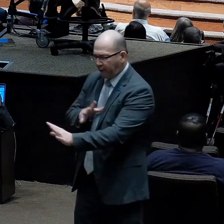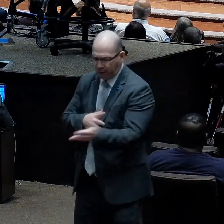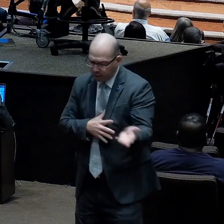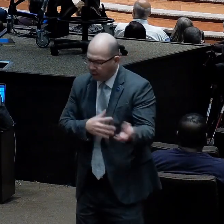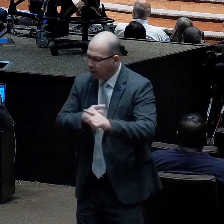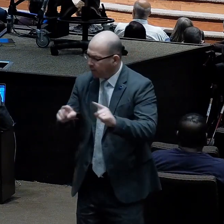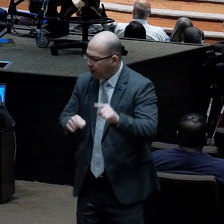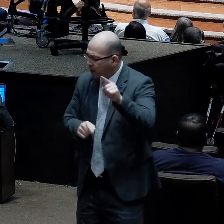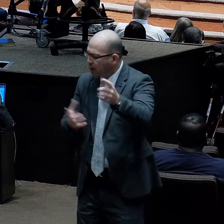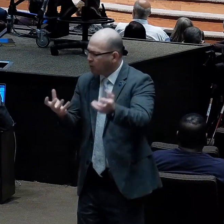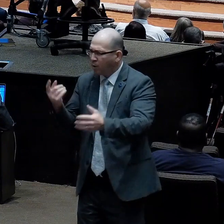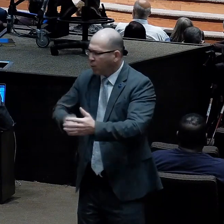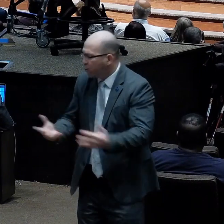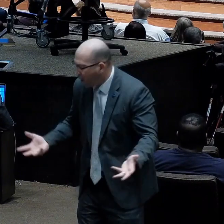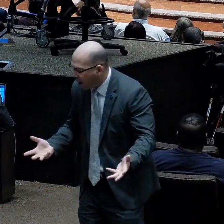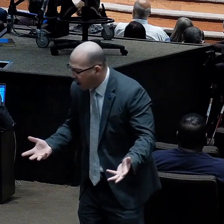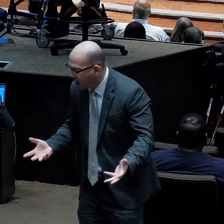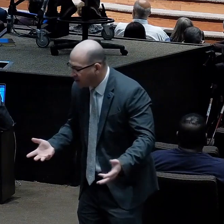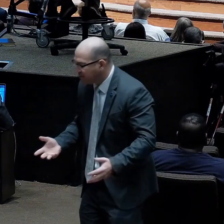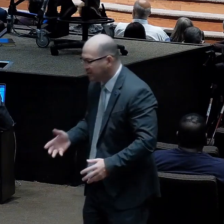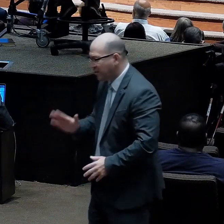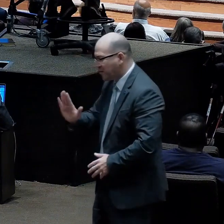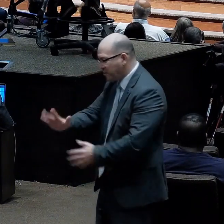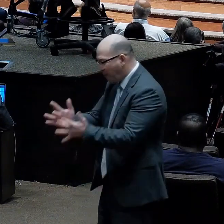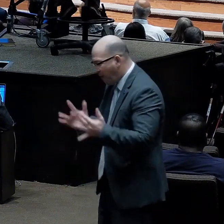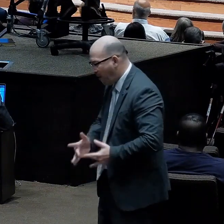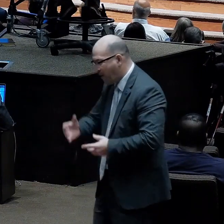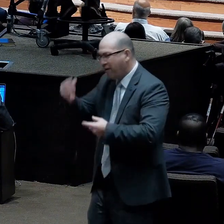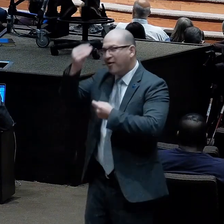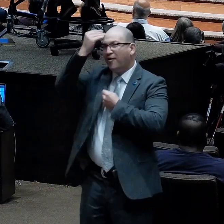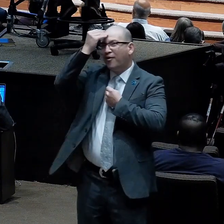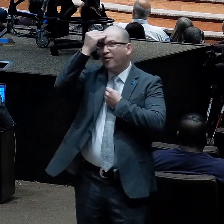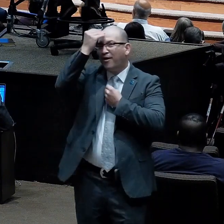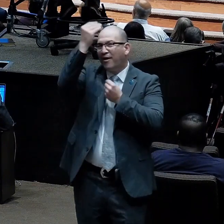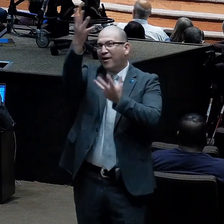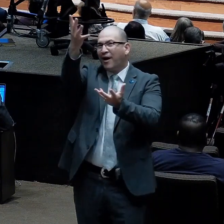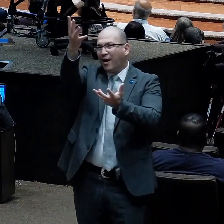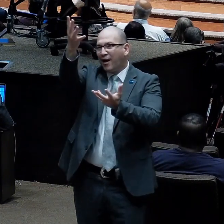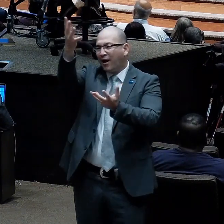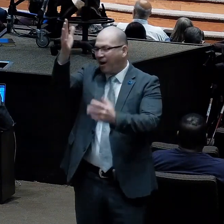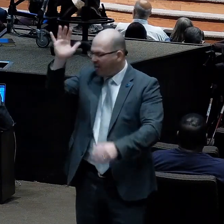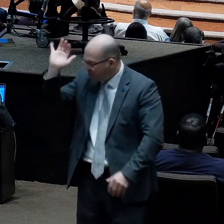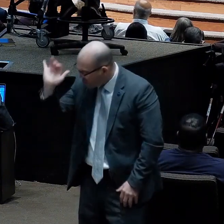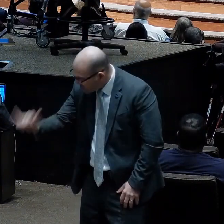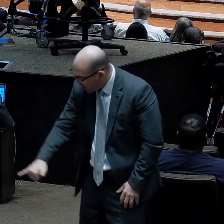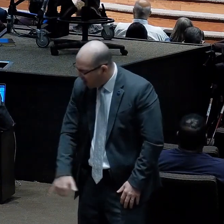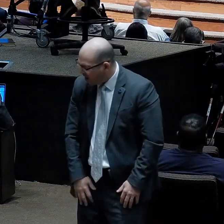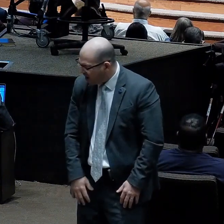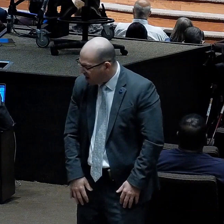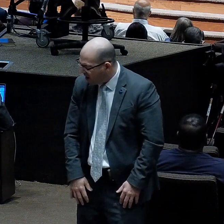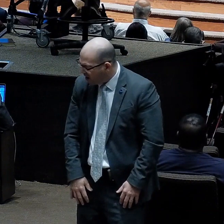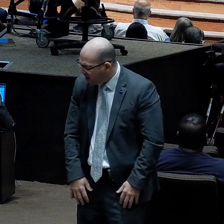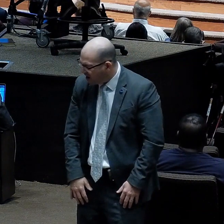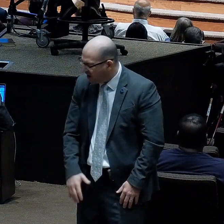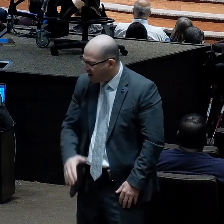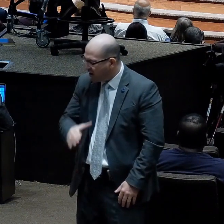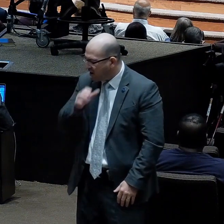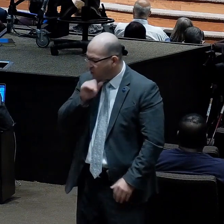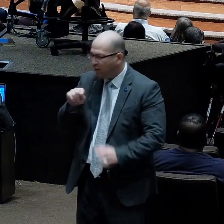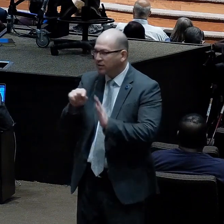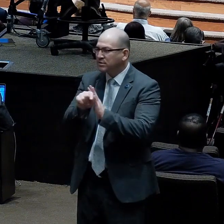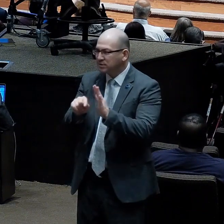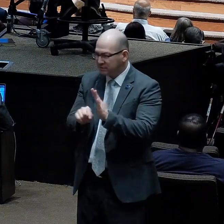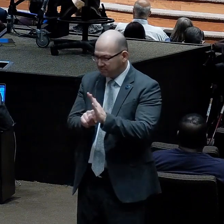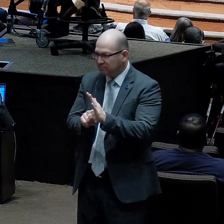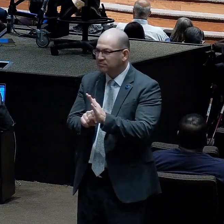wants is obedience from the heart. Right? And just like the Old Testament saints, we know how to do